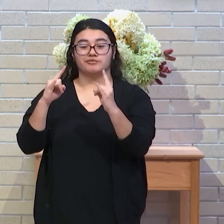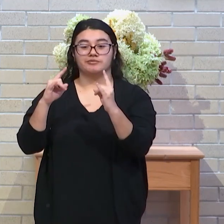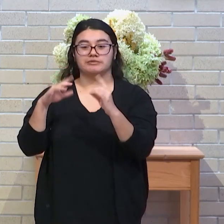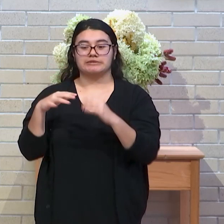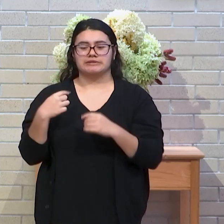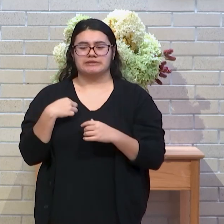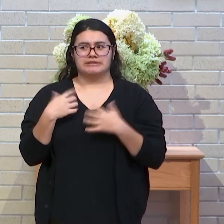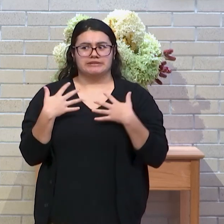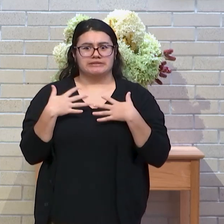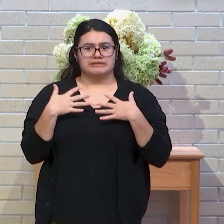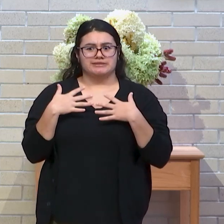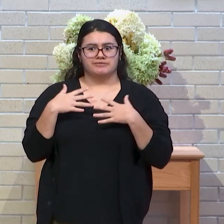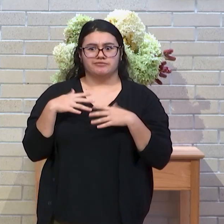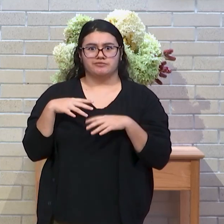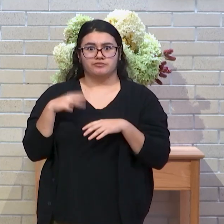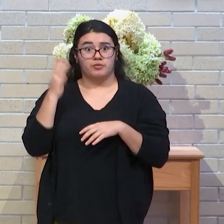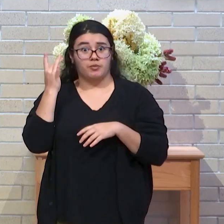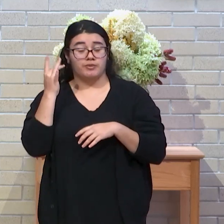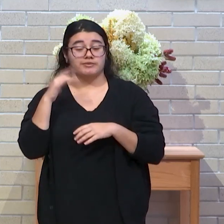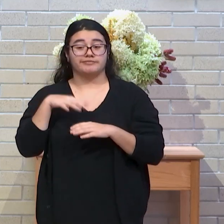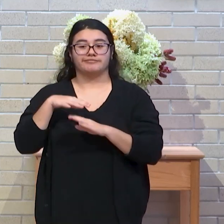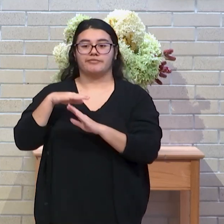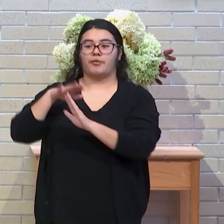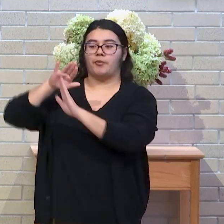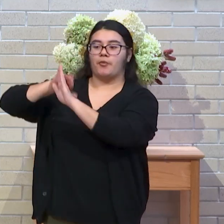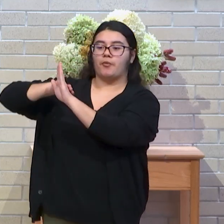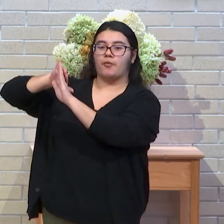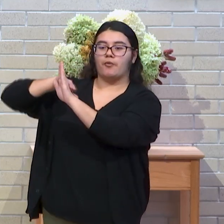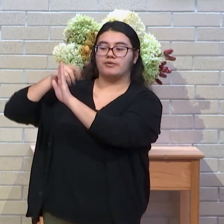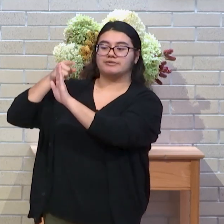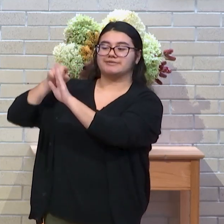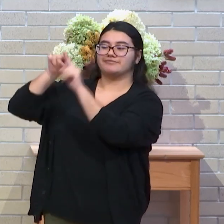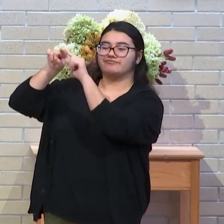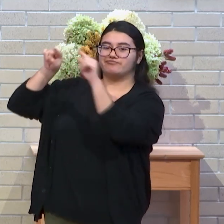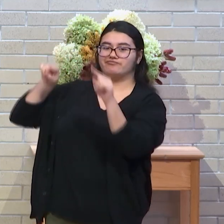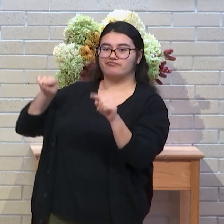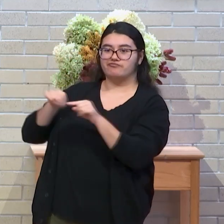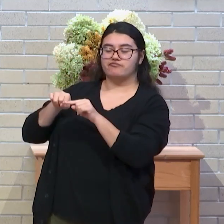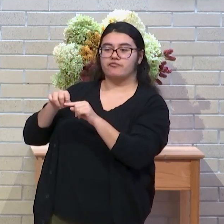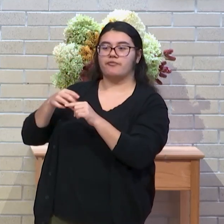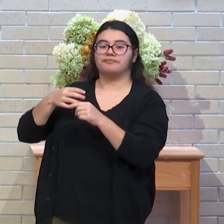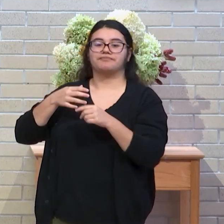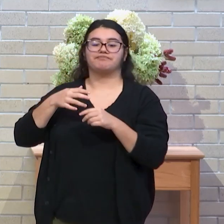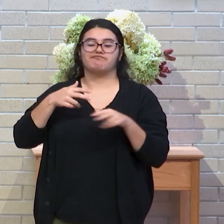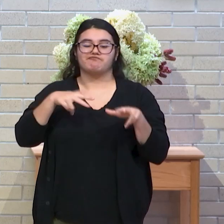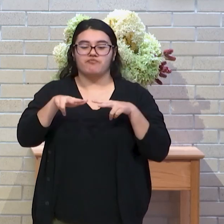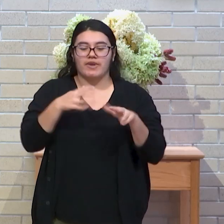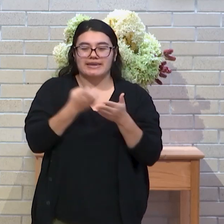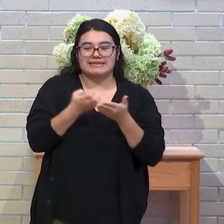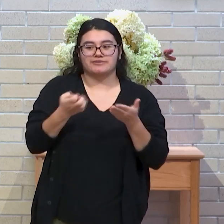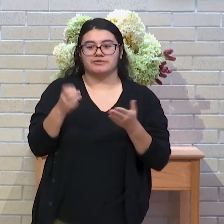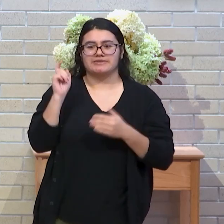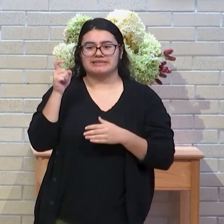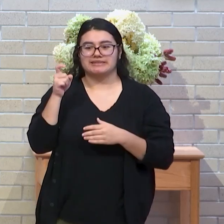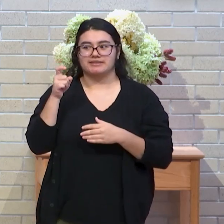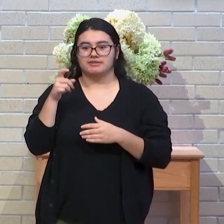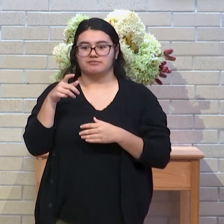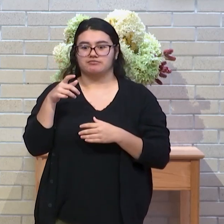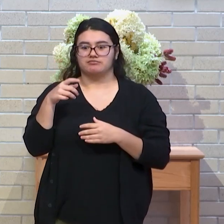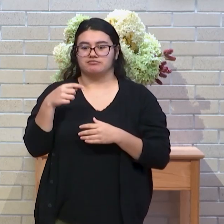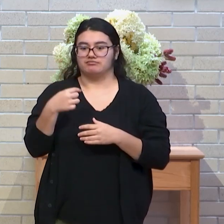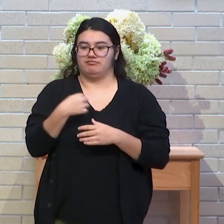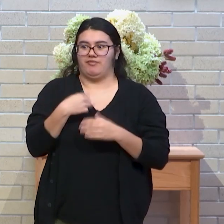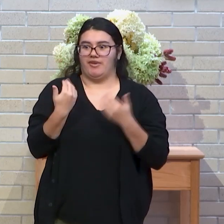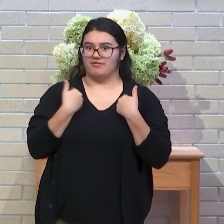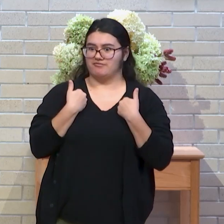wall was this graphic detailing all the types of hiking gear you needed for hiking at what elevation, and I grew steadily more aware that I